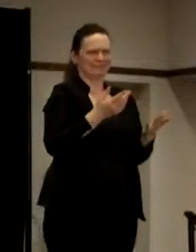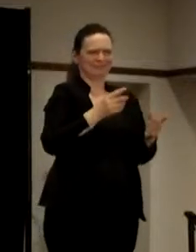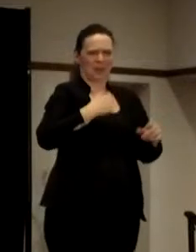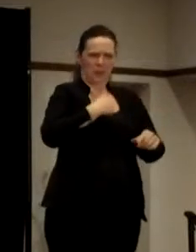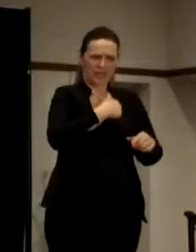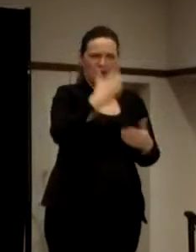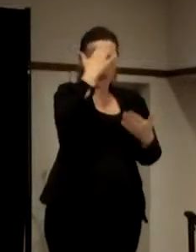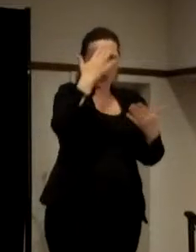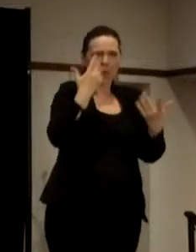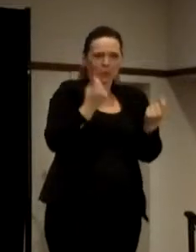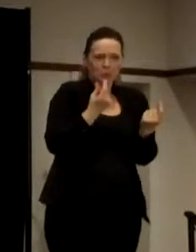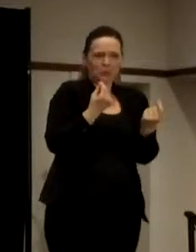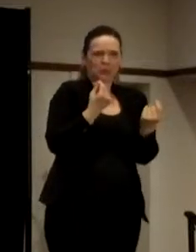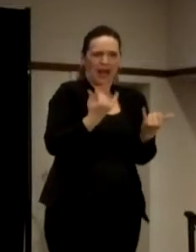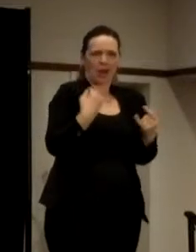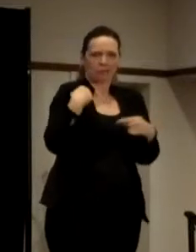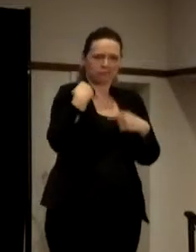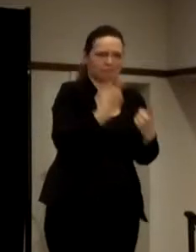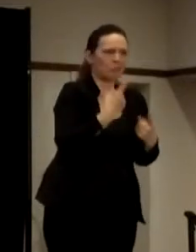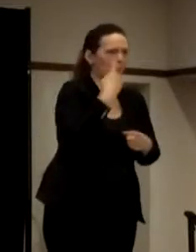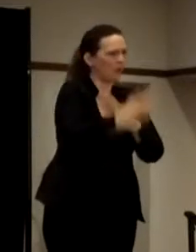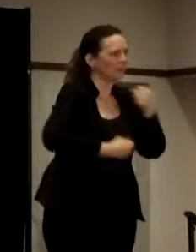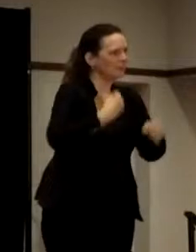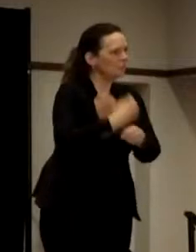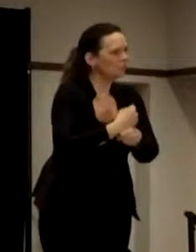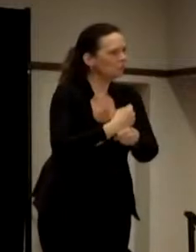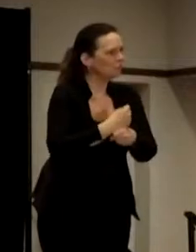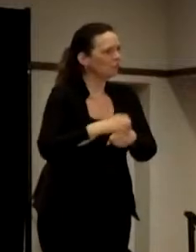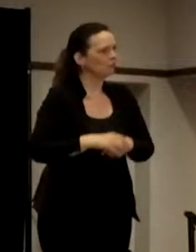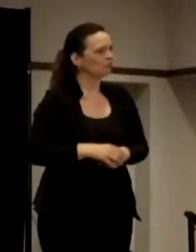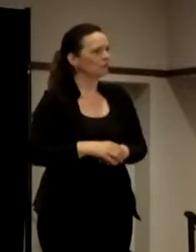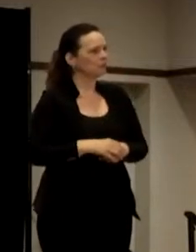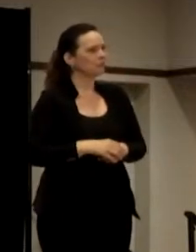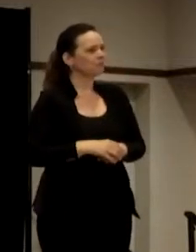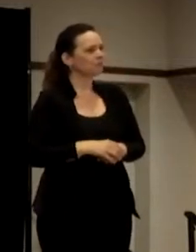Well, I think you could extend it to 1 o'clock.